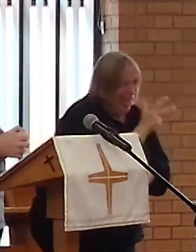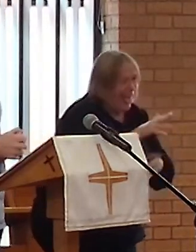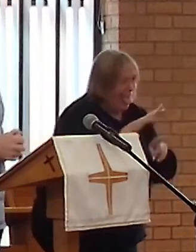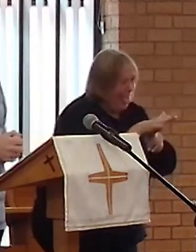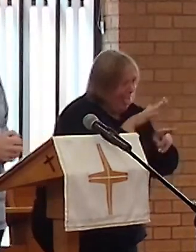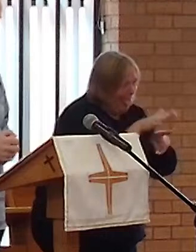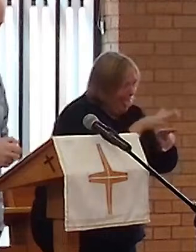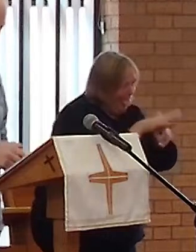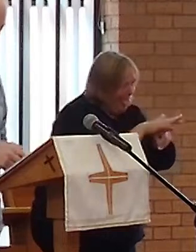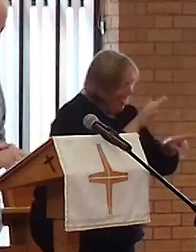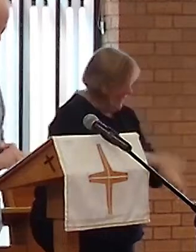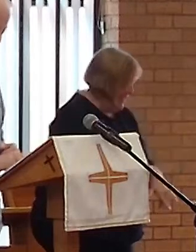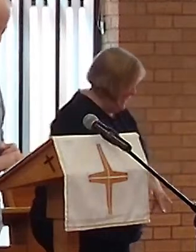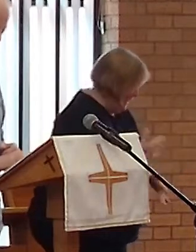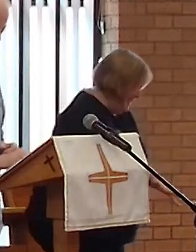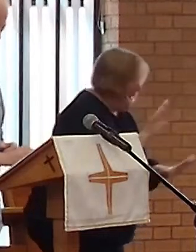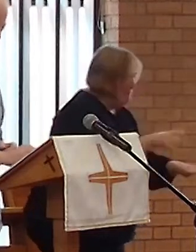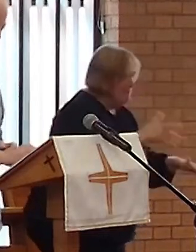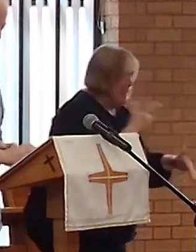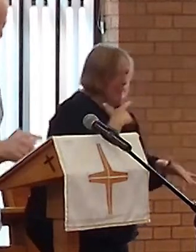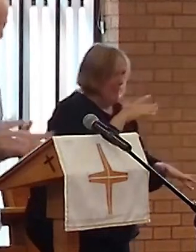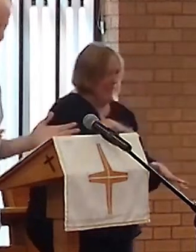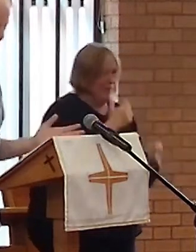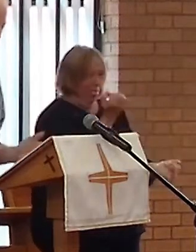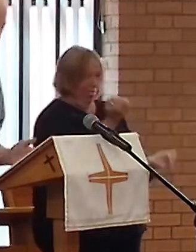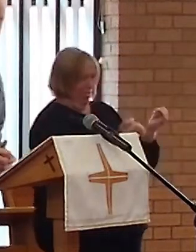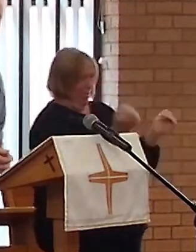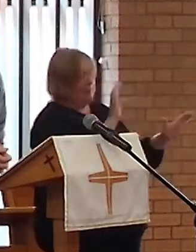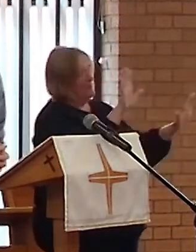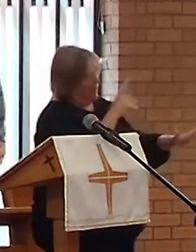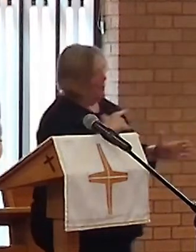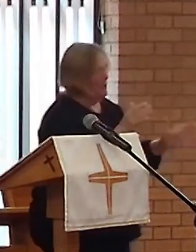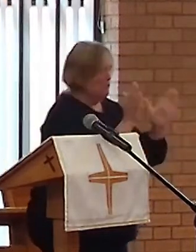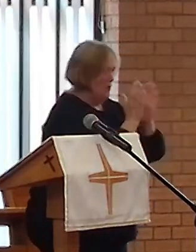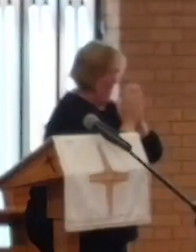it justice, but let's pray.